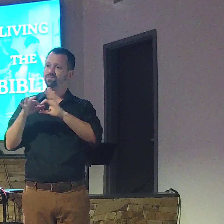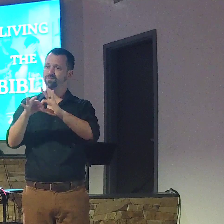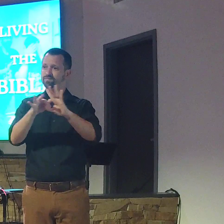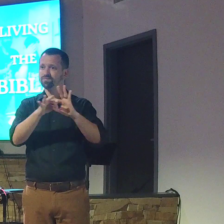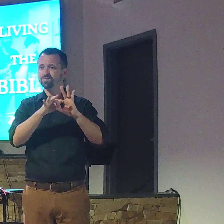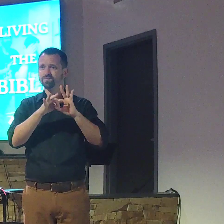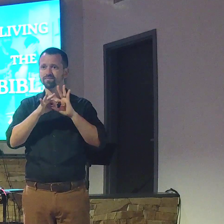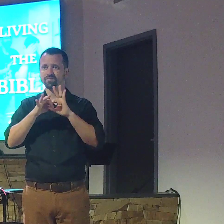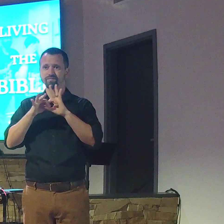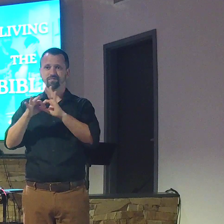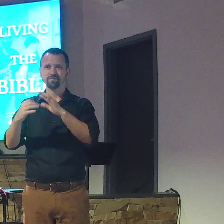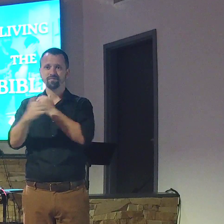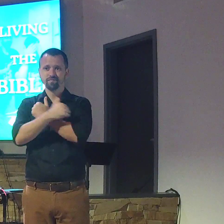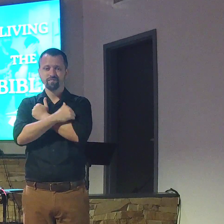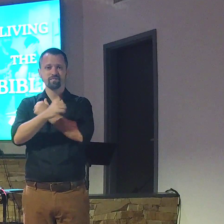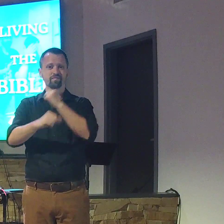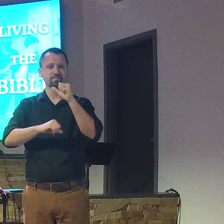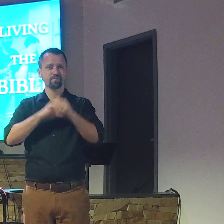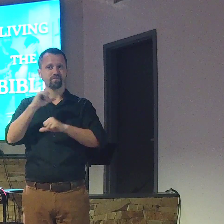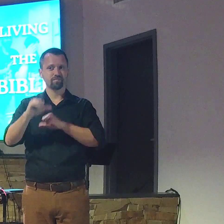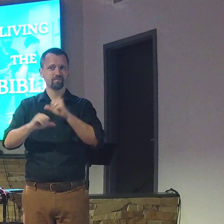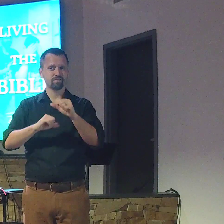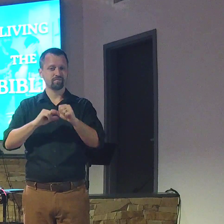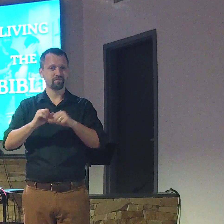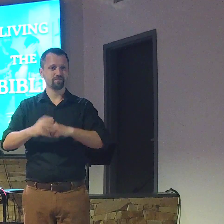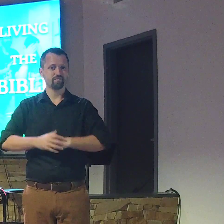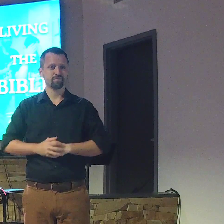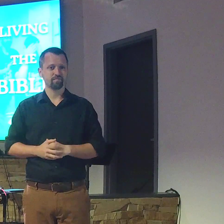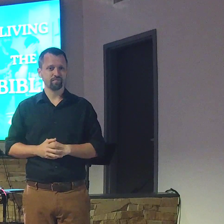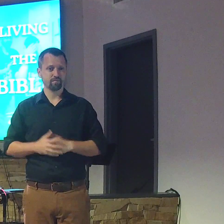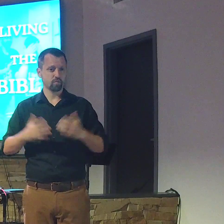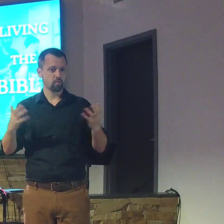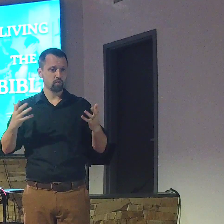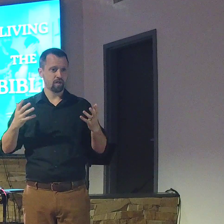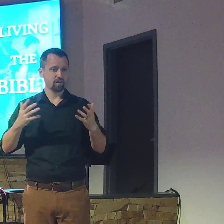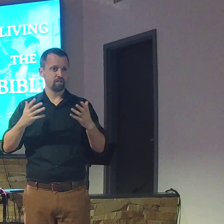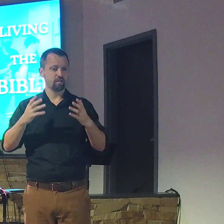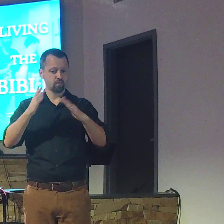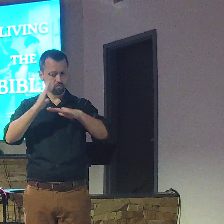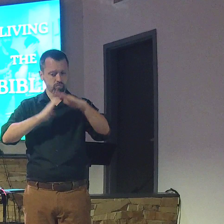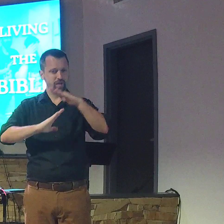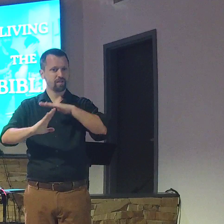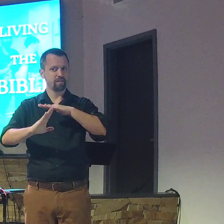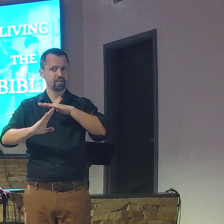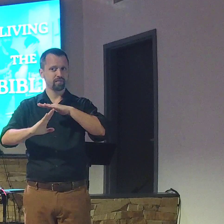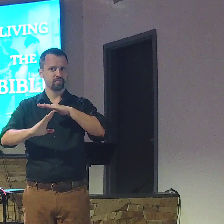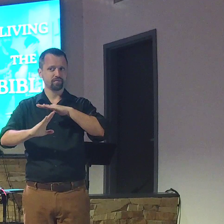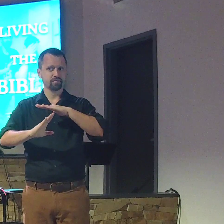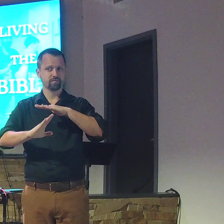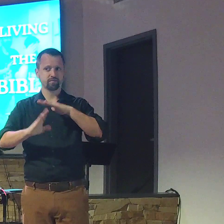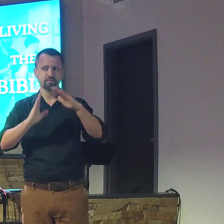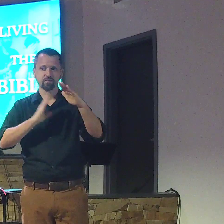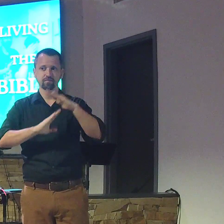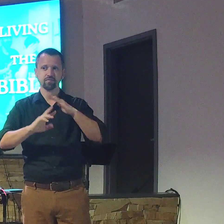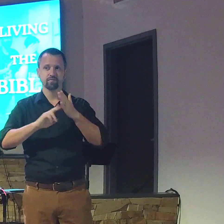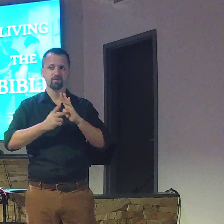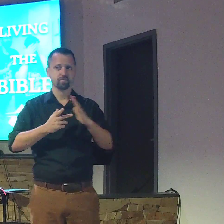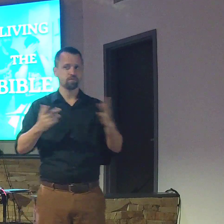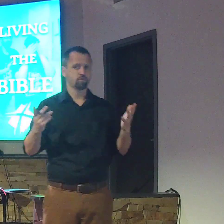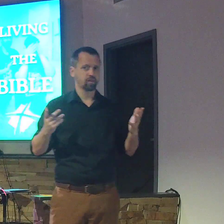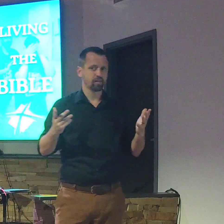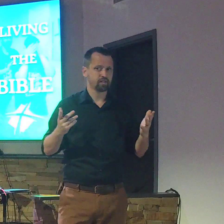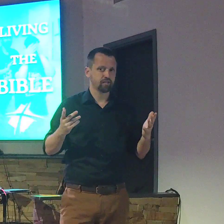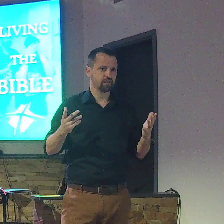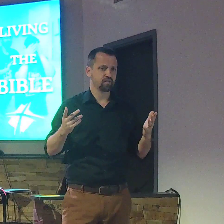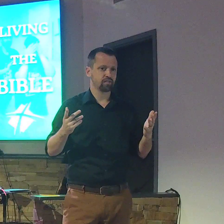love and fellowship with our loved ones. And that's humility. Humility is defined as this. It's defined as